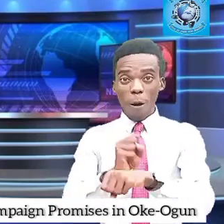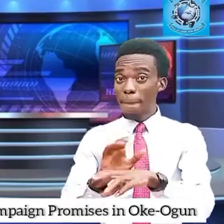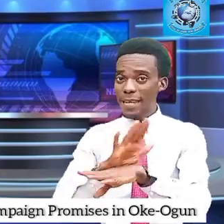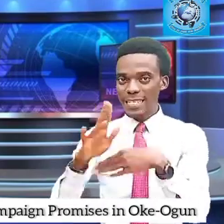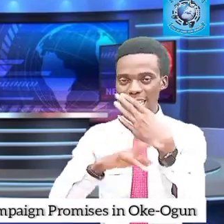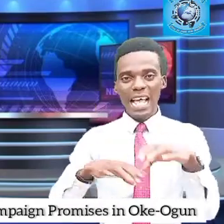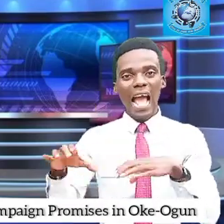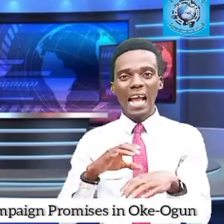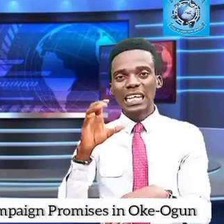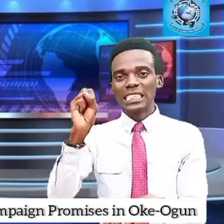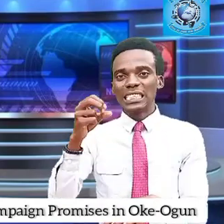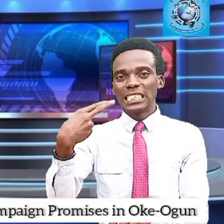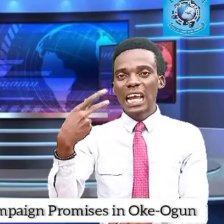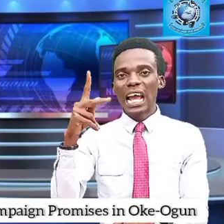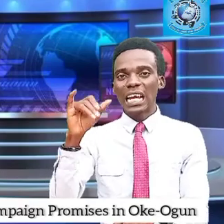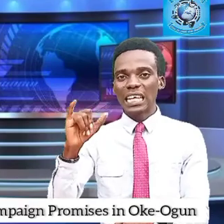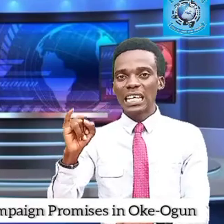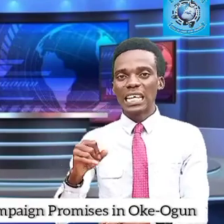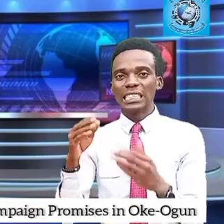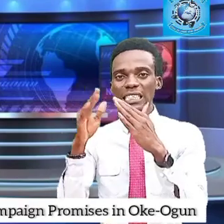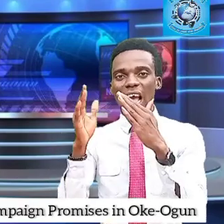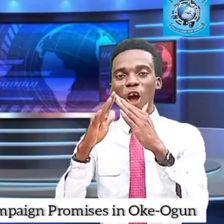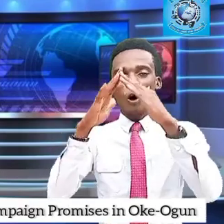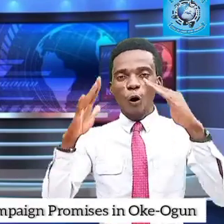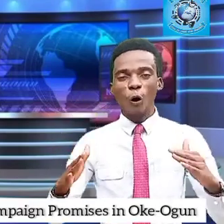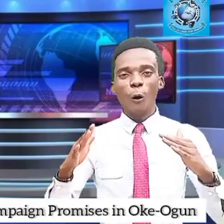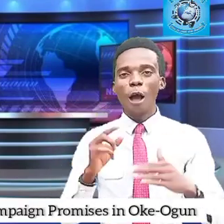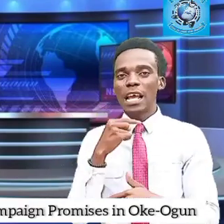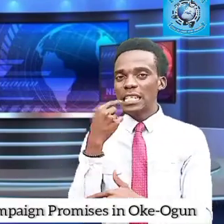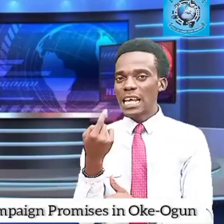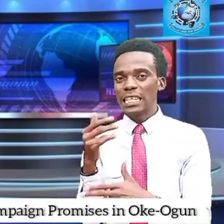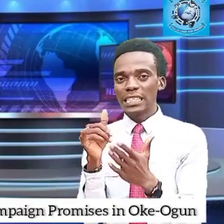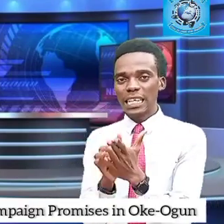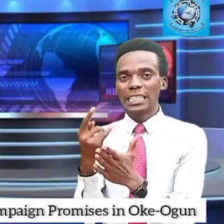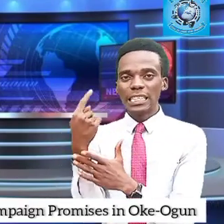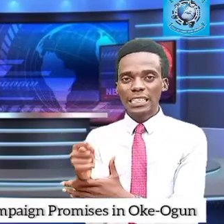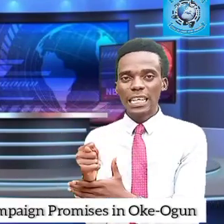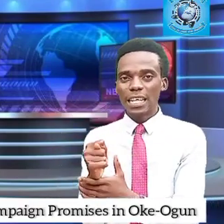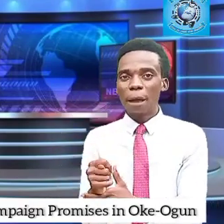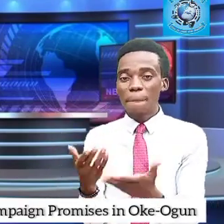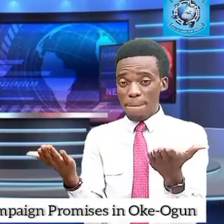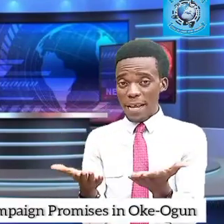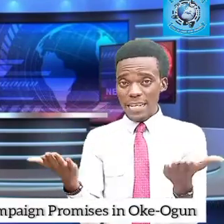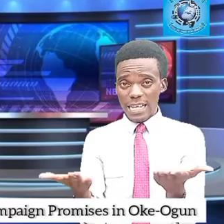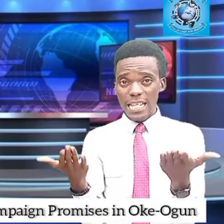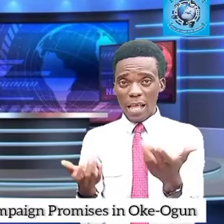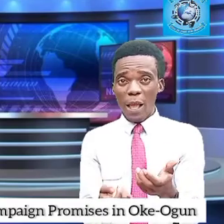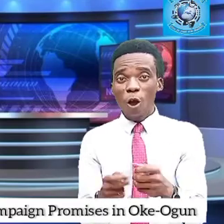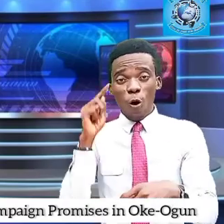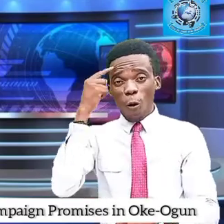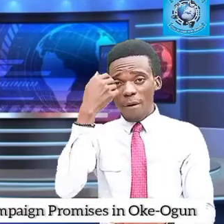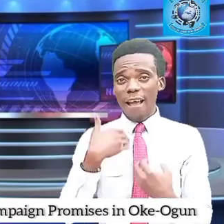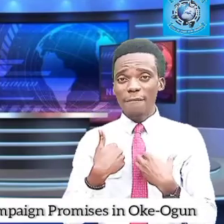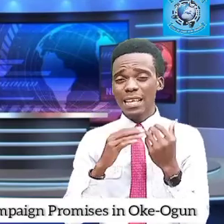Arts, Shaki Town Hall. Shaki noted that the present administration has been transparent